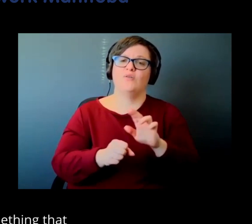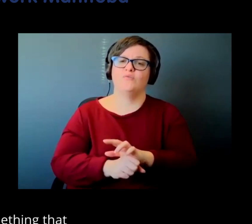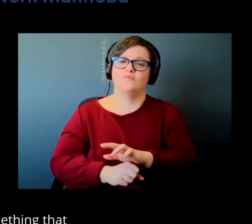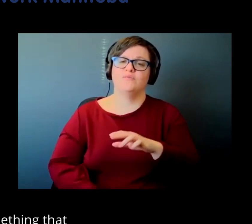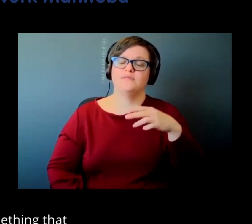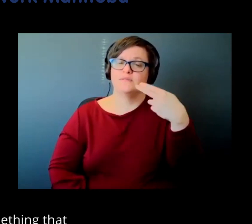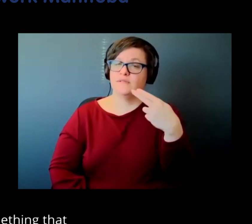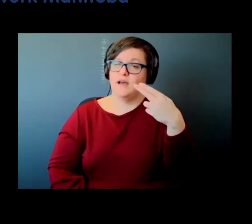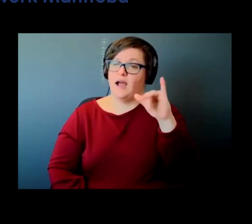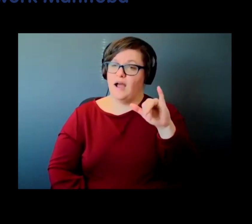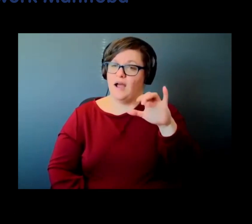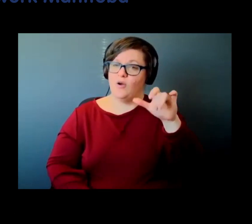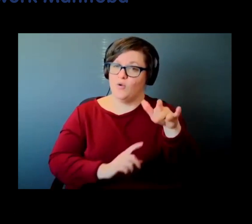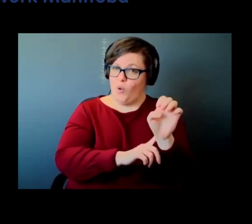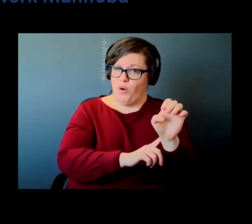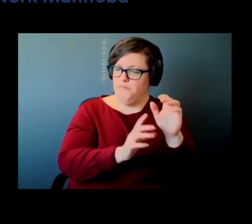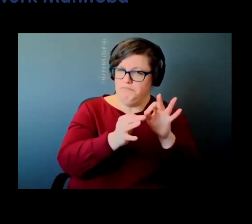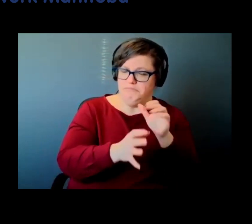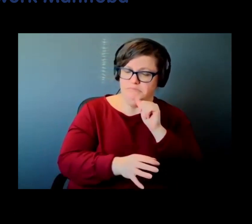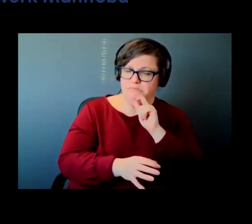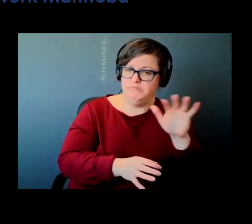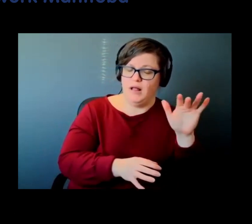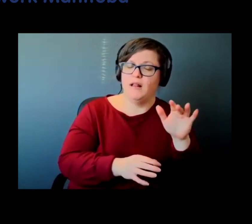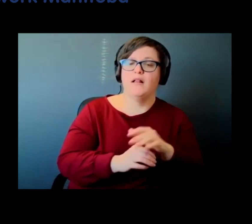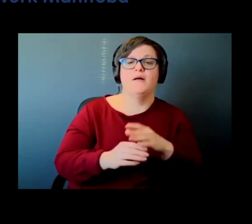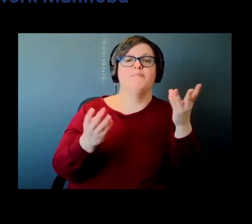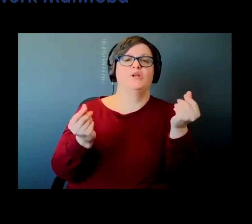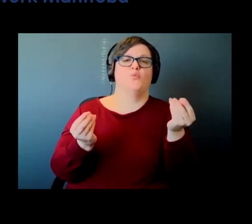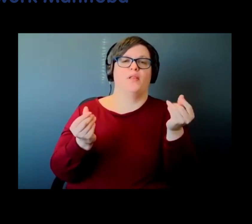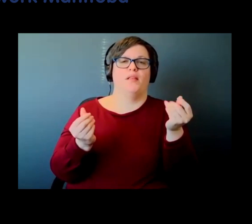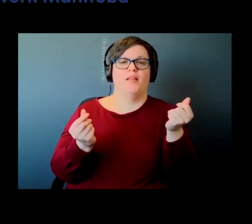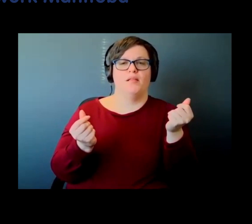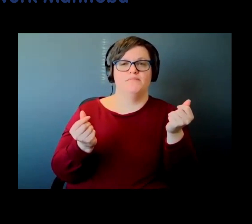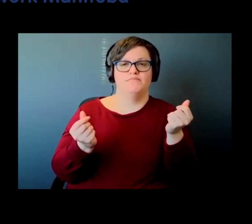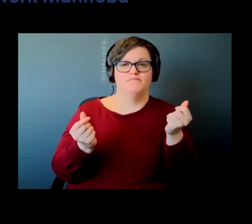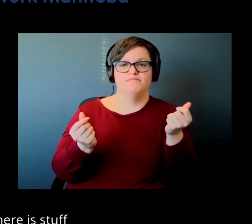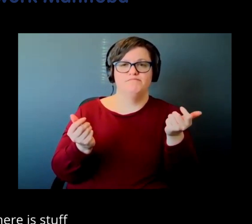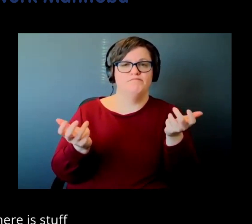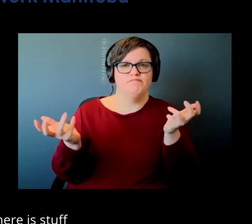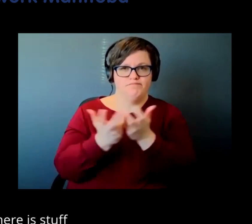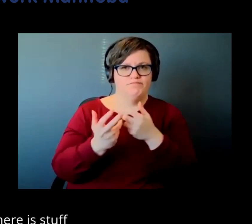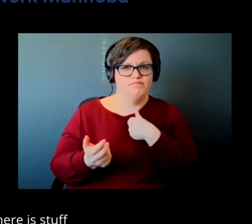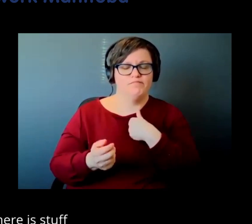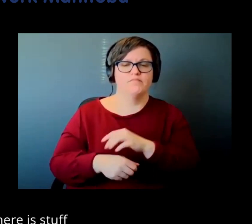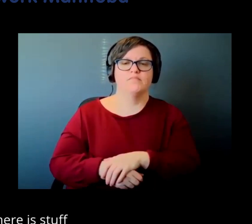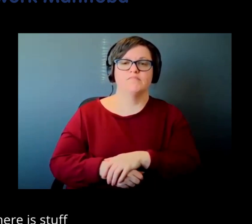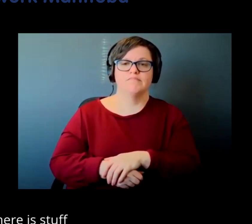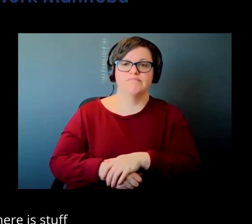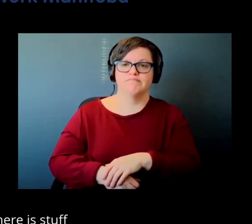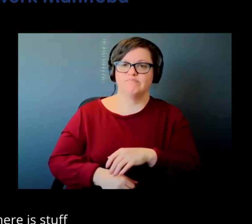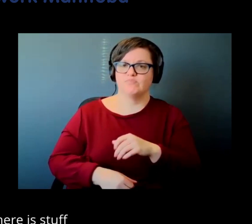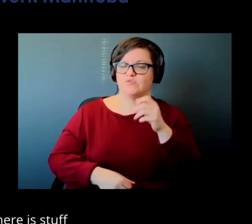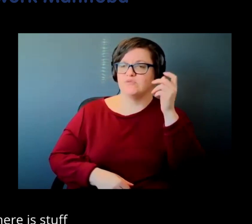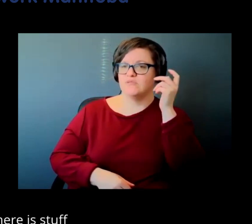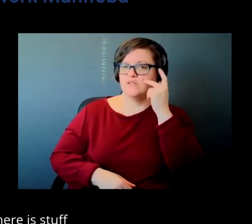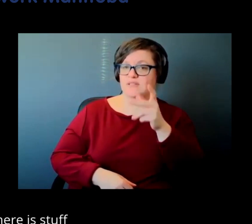MCS person told me that worked for them, because I just didn't know what to use. So under here, there is stuff coming through